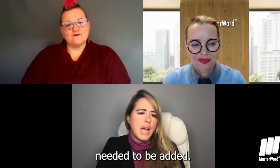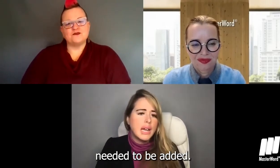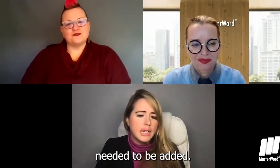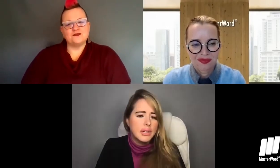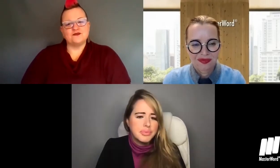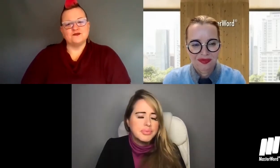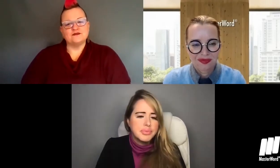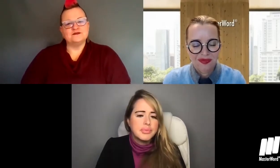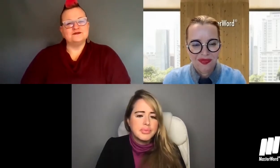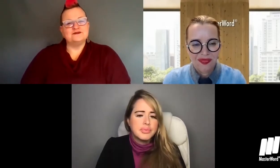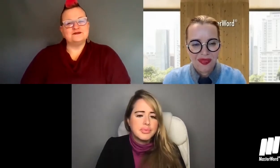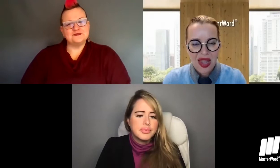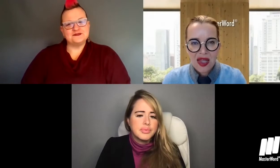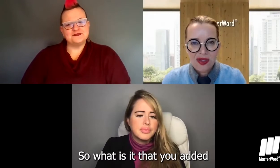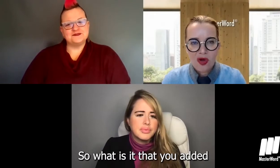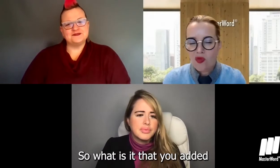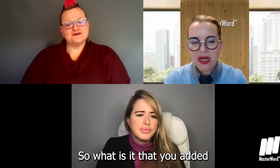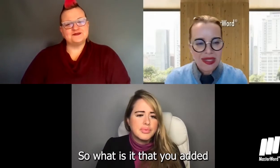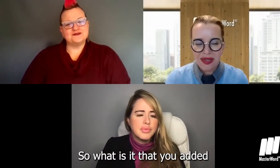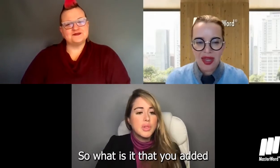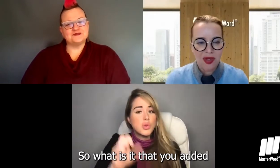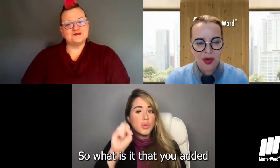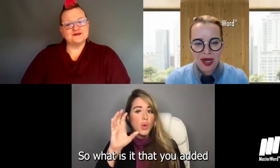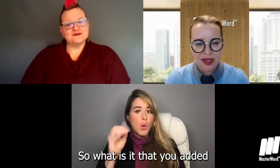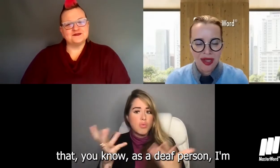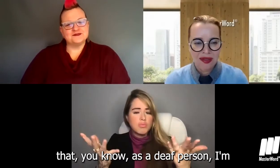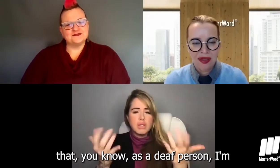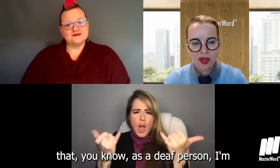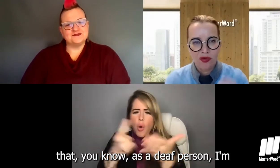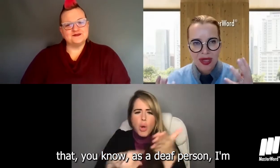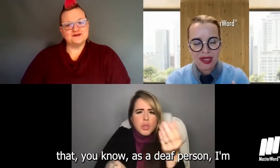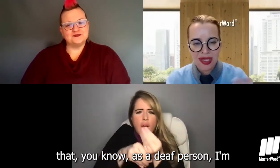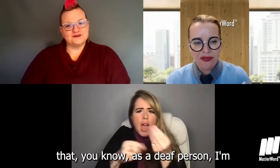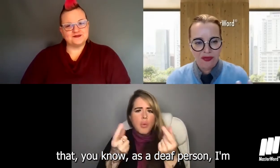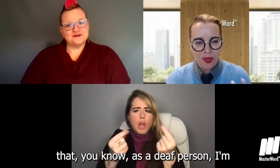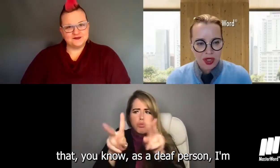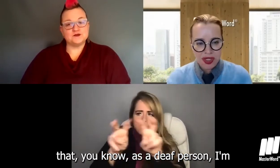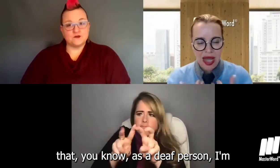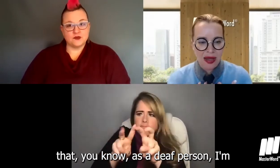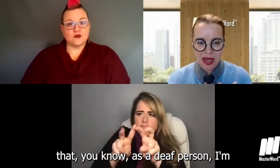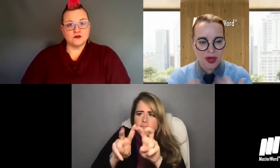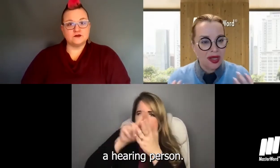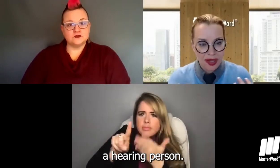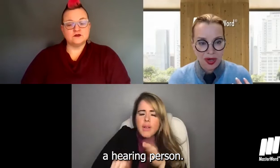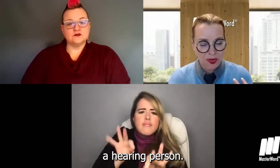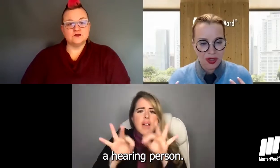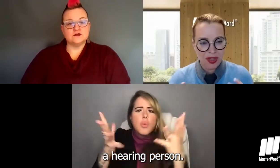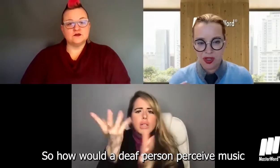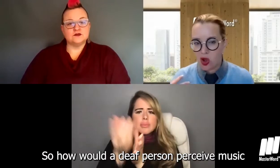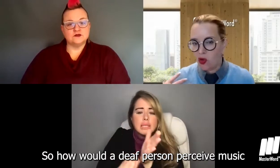added. So what is it that you added that, you know, as a Deaf person, I'm a hearing person. So